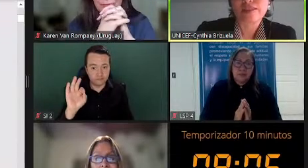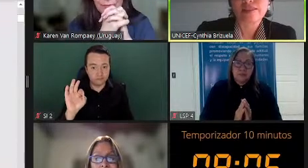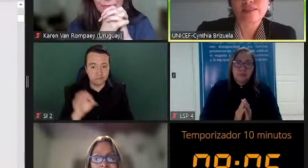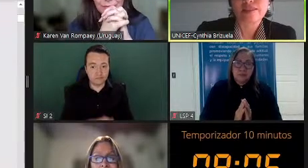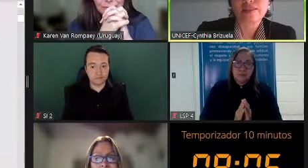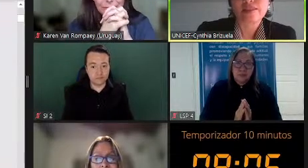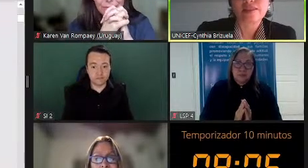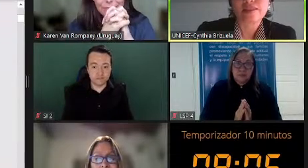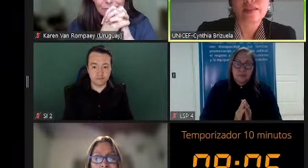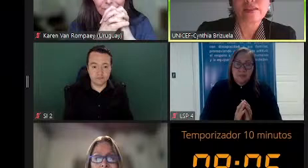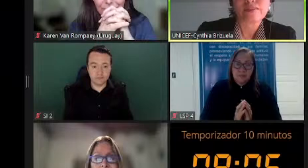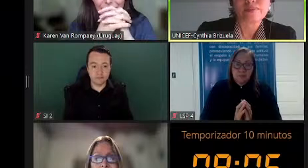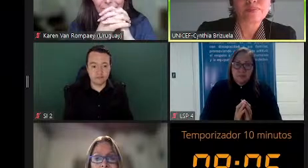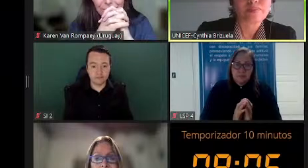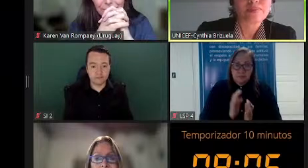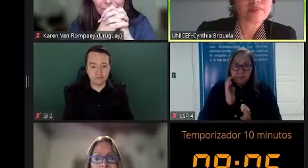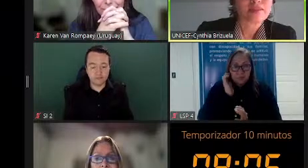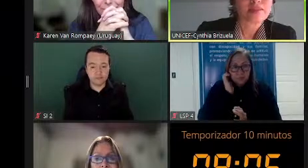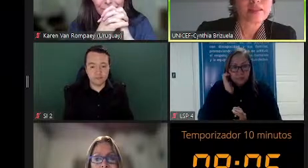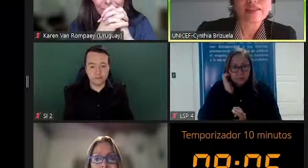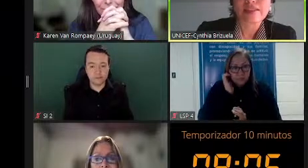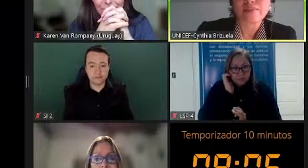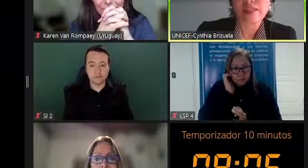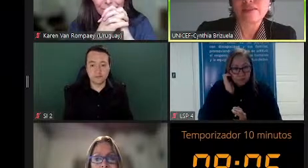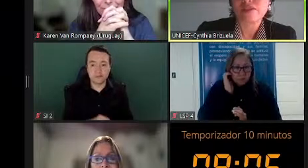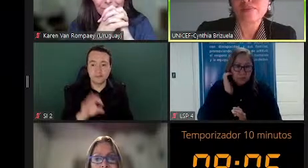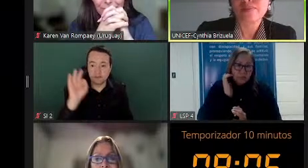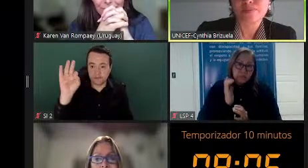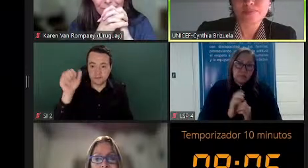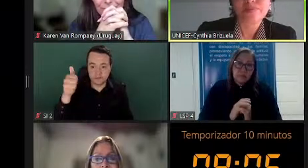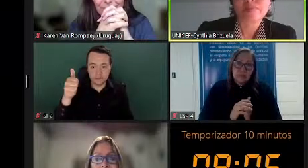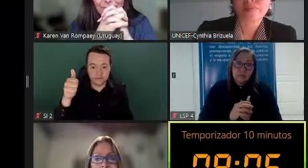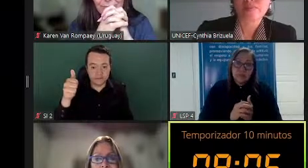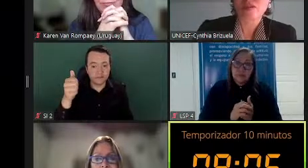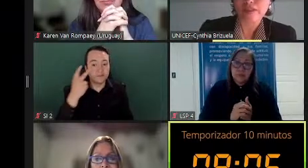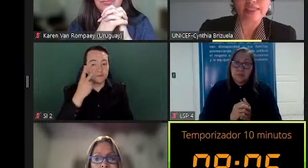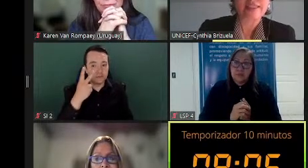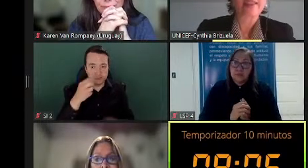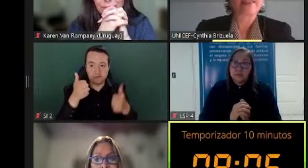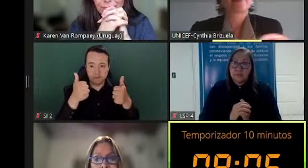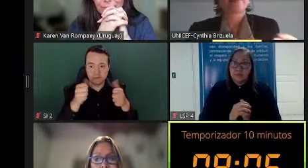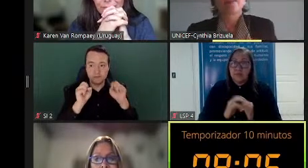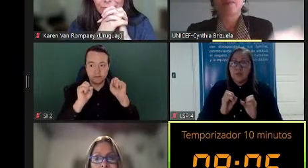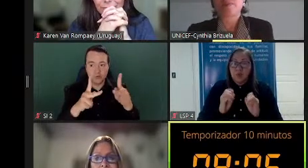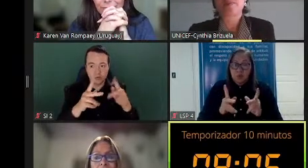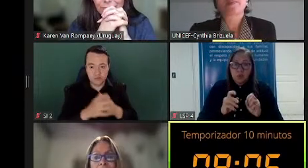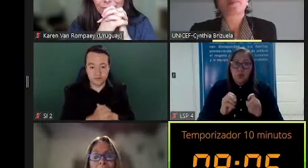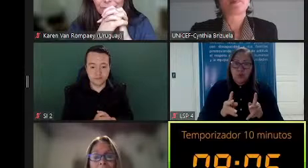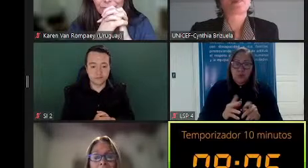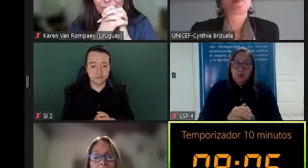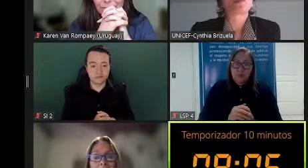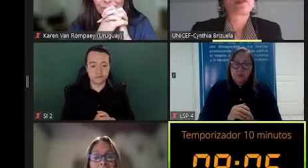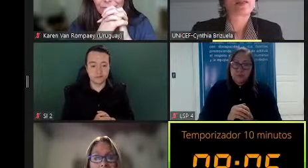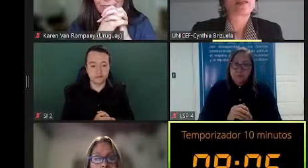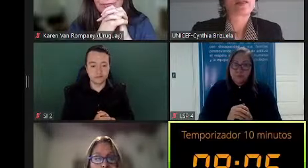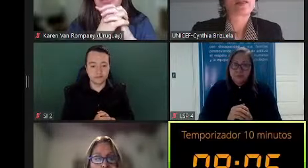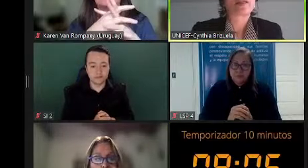okay there we go presentation mode can you see that yes